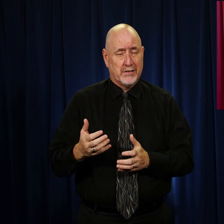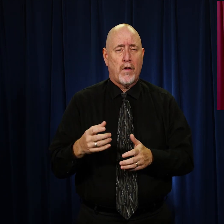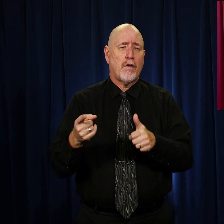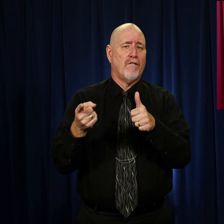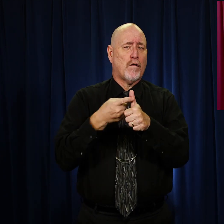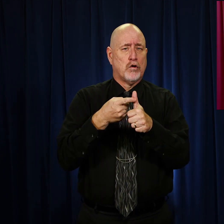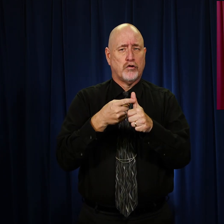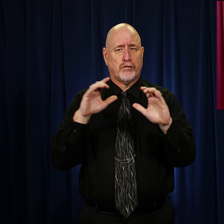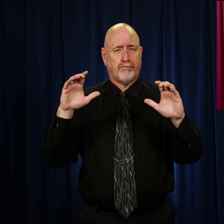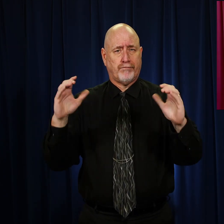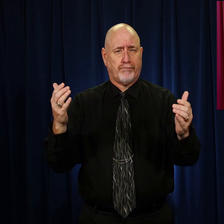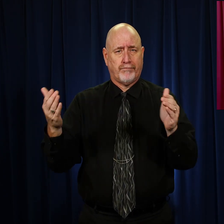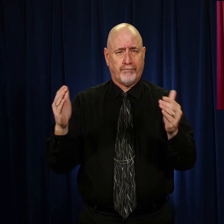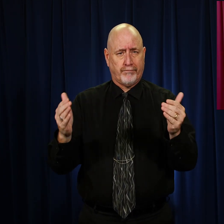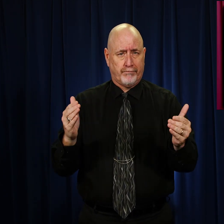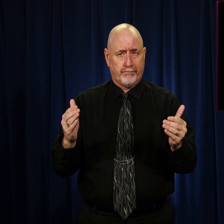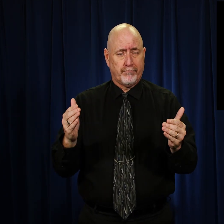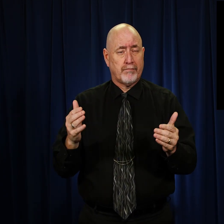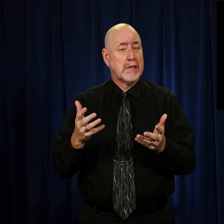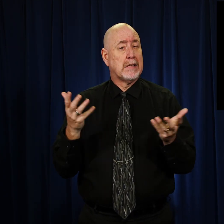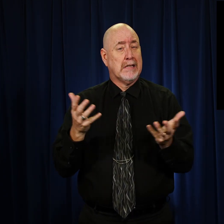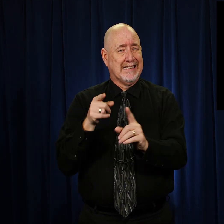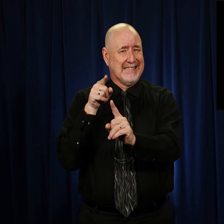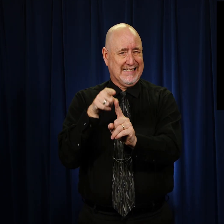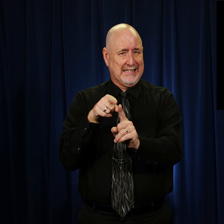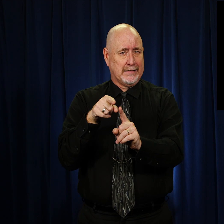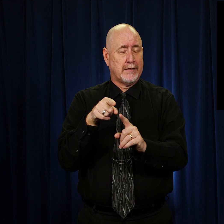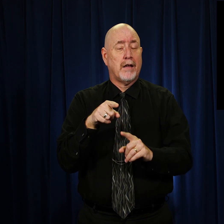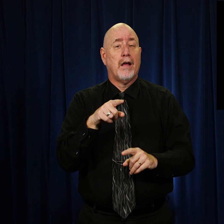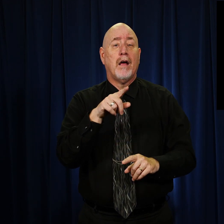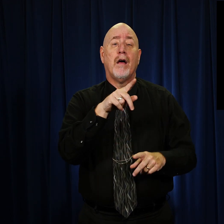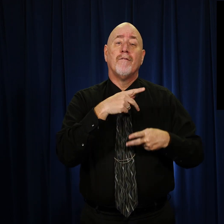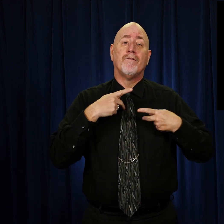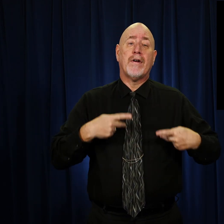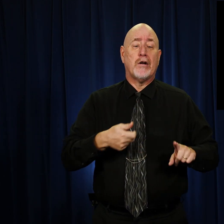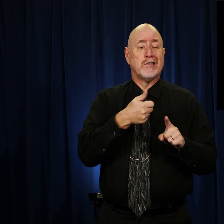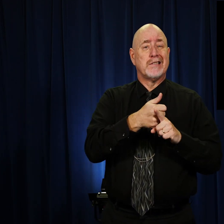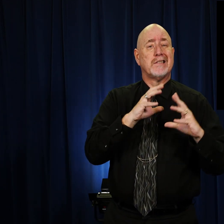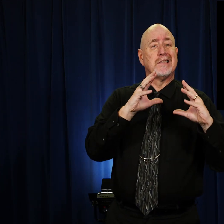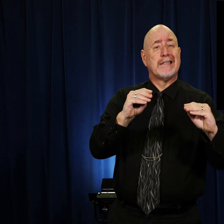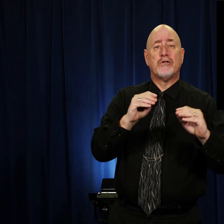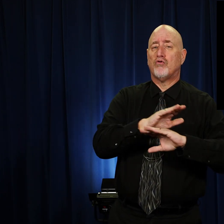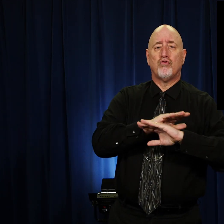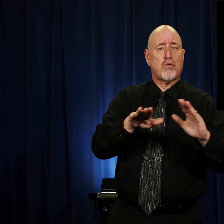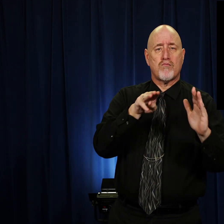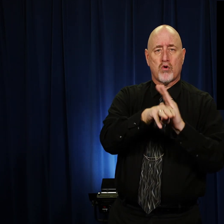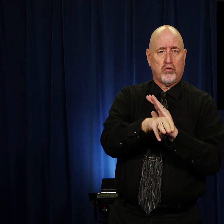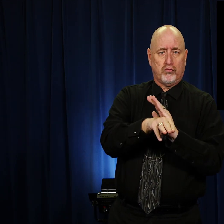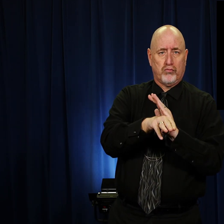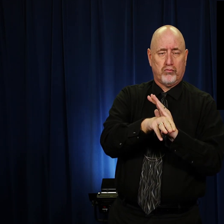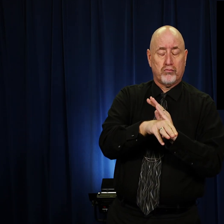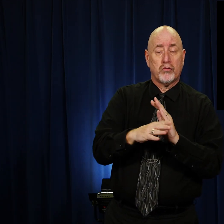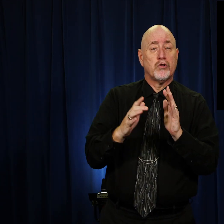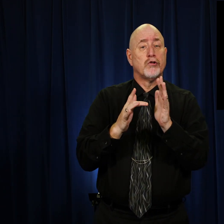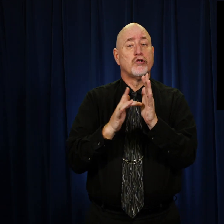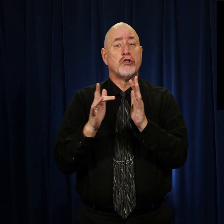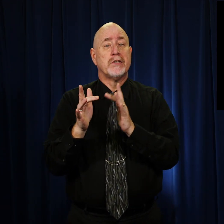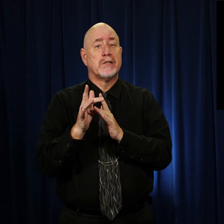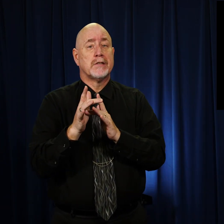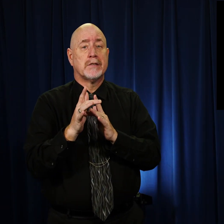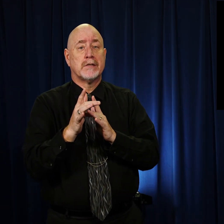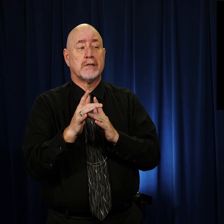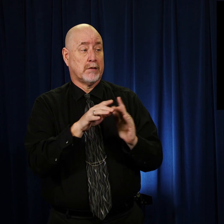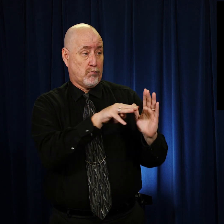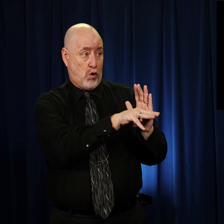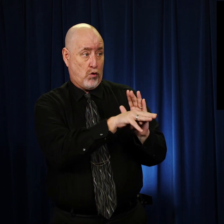first contrast, and this was what that contrast was. The Pharisees were saying, do not commit murder. Jesus comes in and